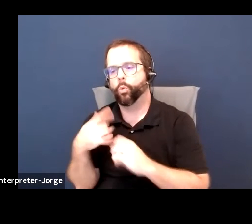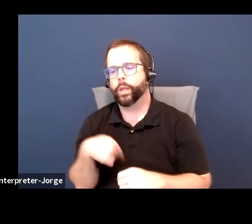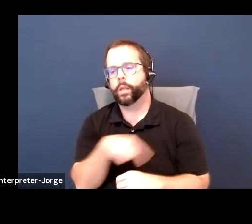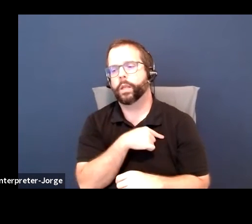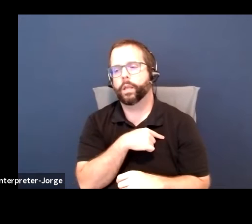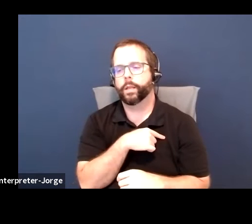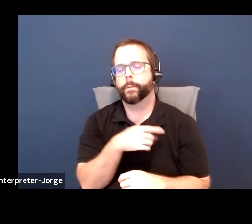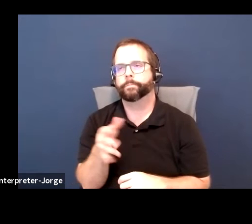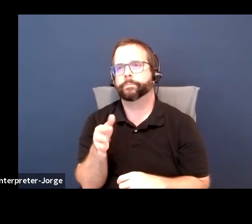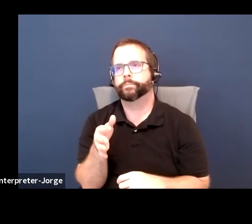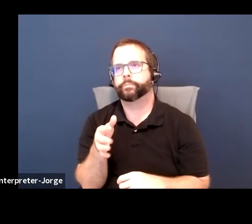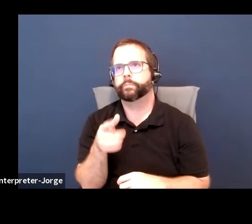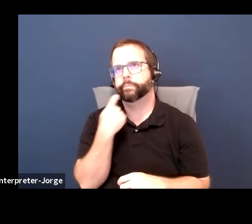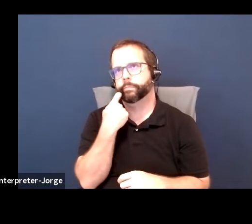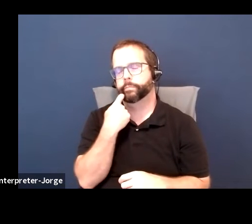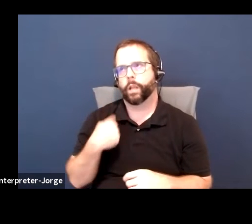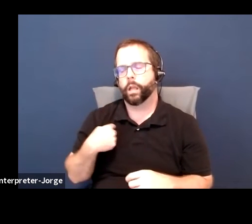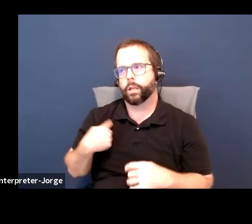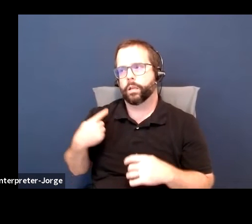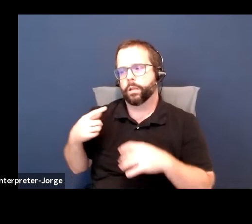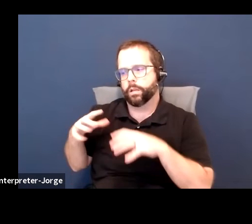I just took over an additional space,